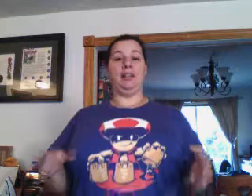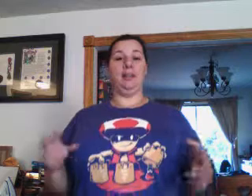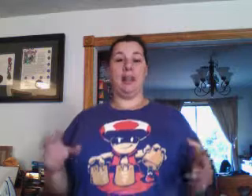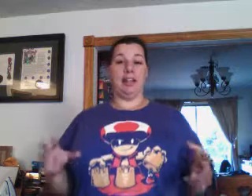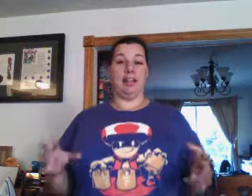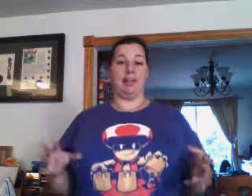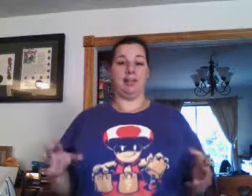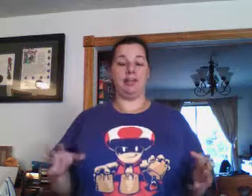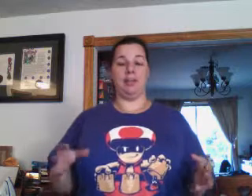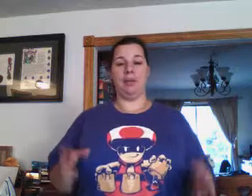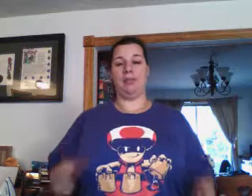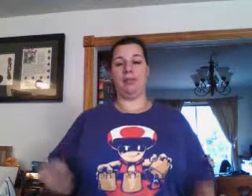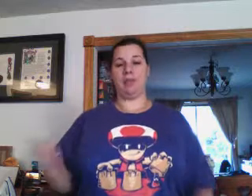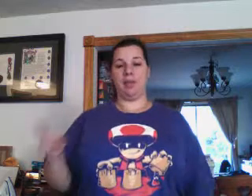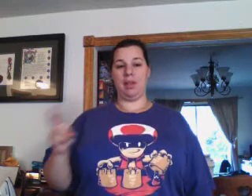might need. So,